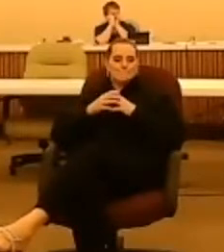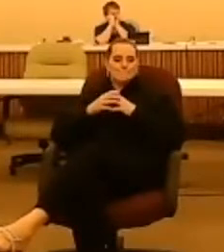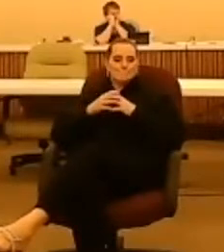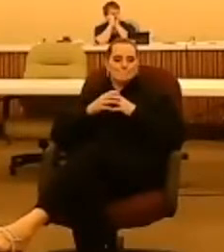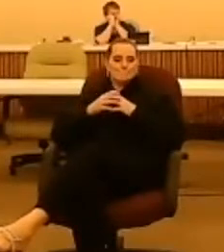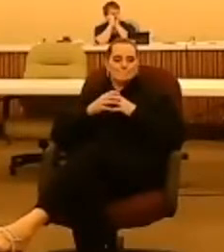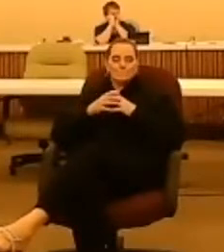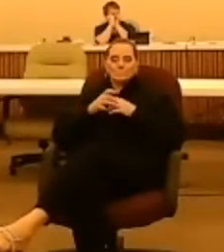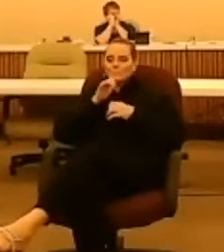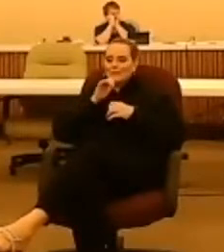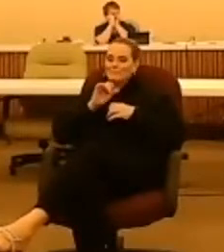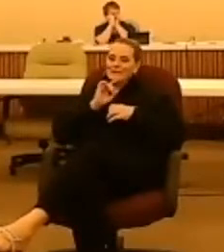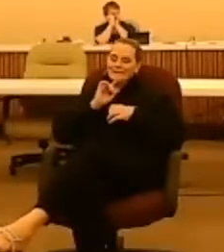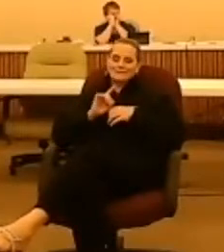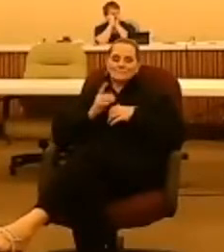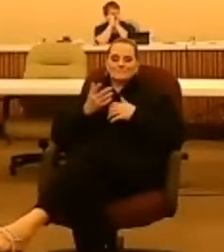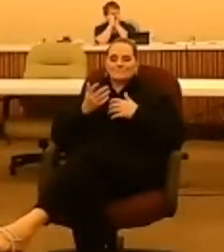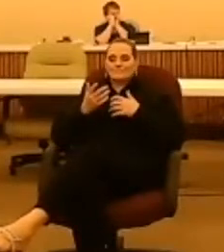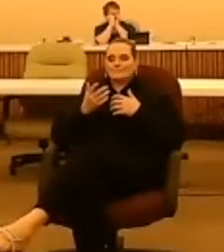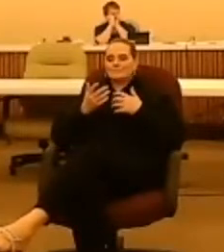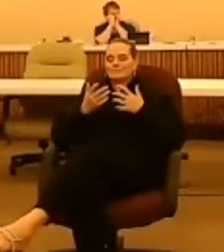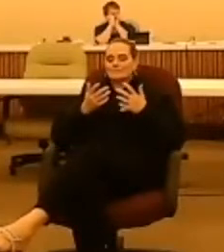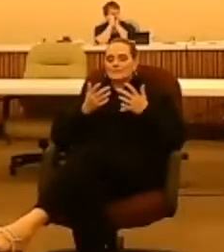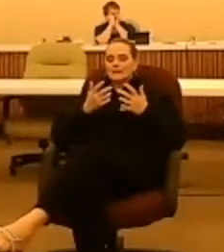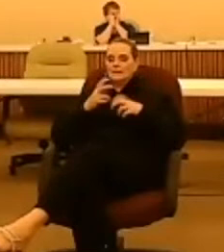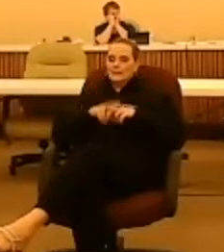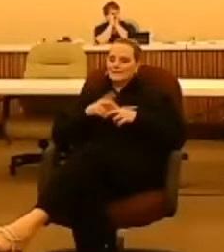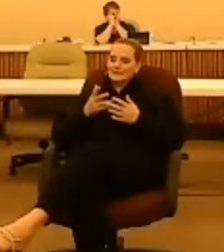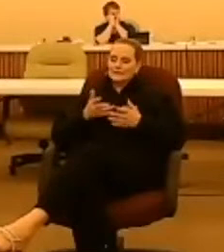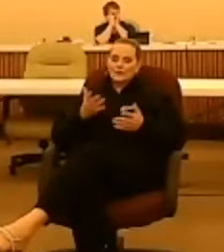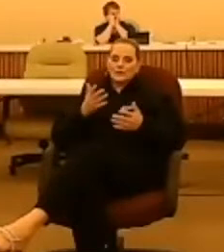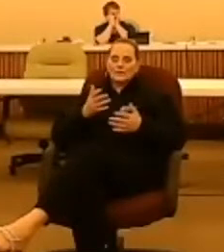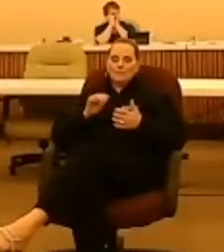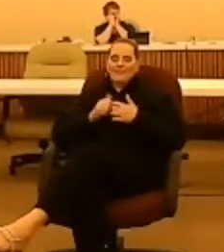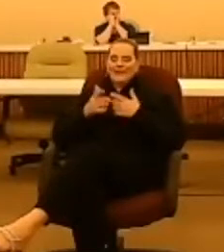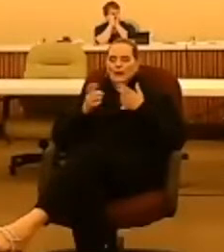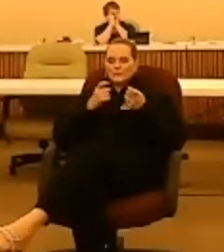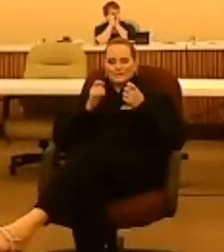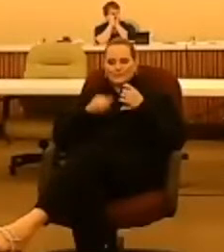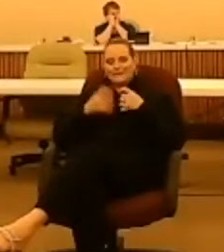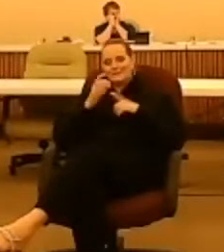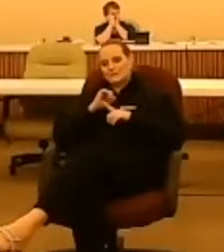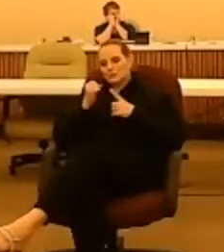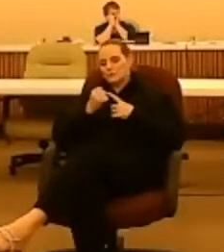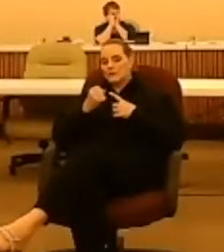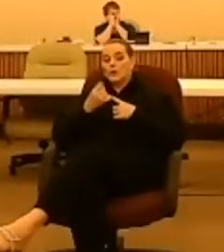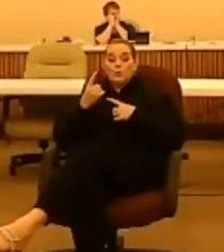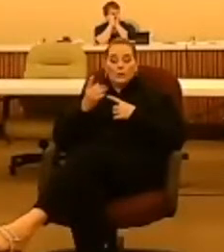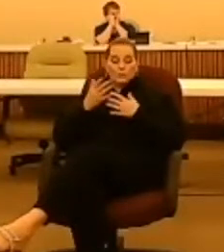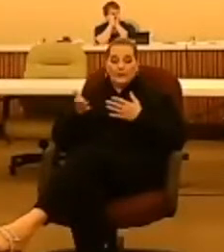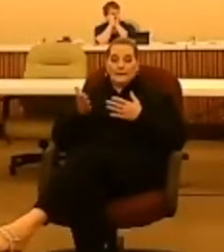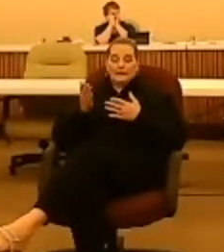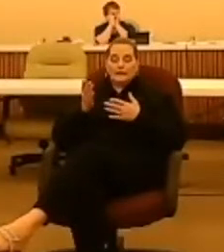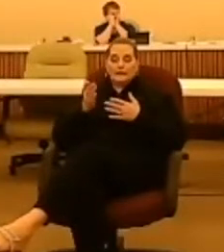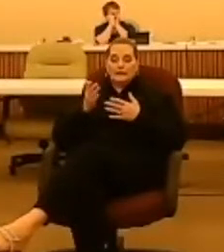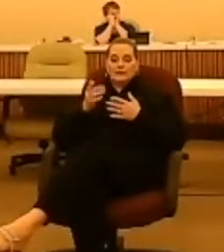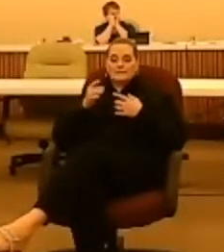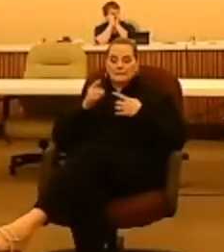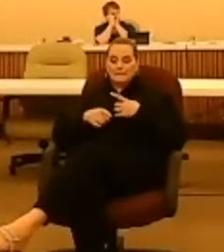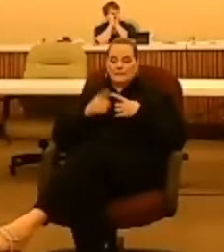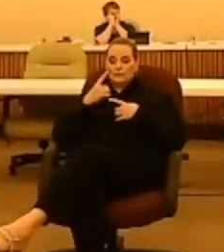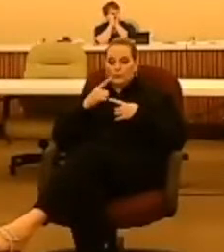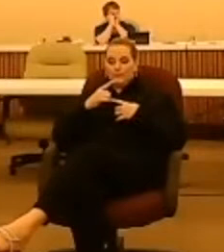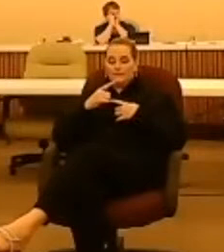I'm not exactly sure, sitting here right now, how we might deal with that. One way would be to send, to say this is for these